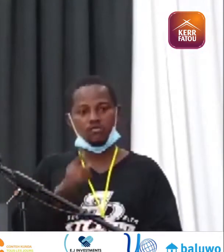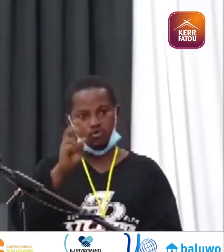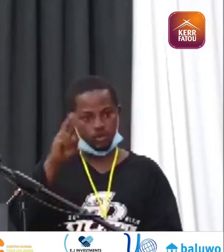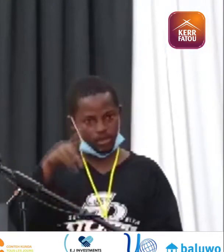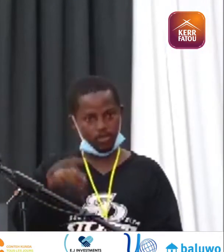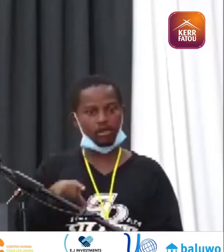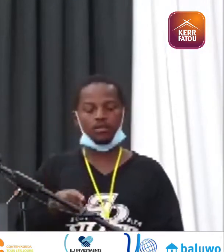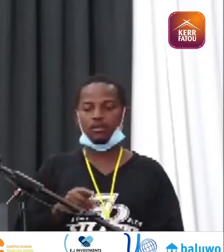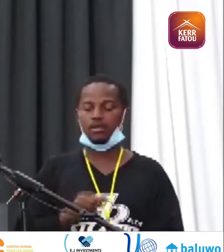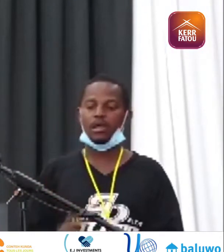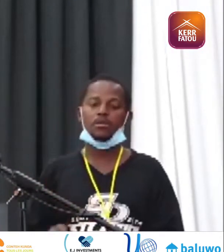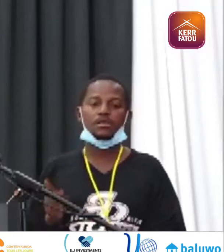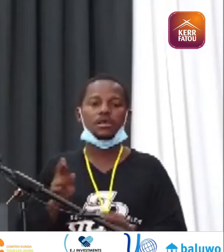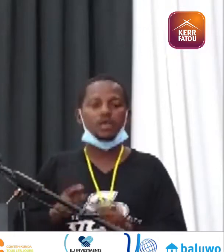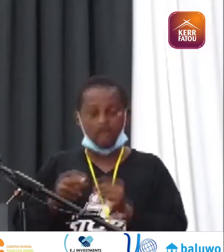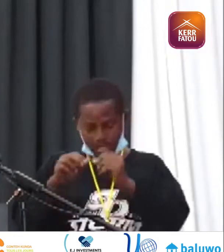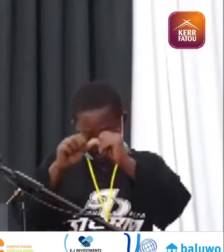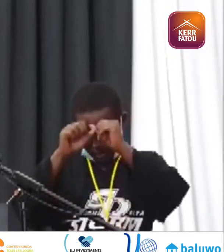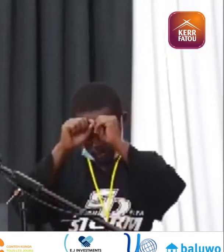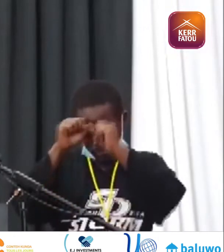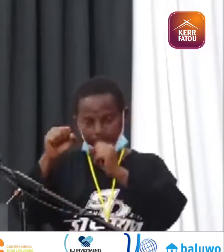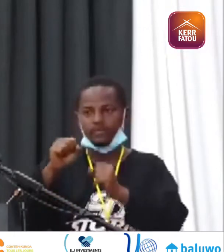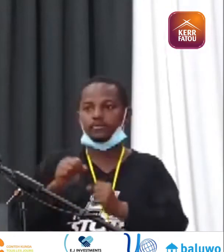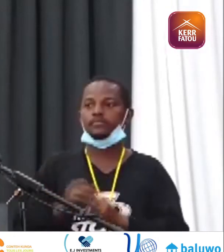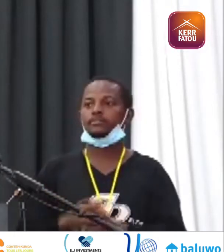UDP representatives in government